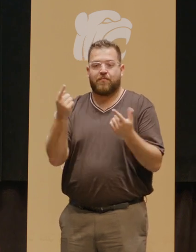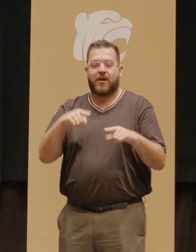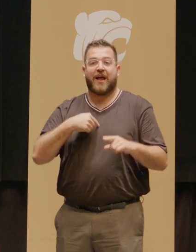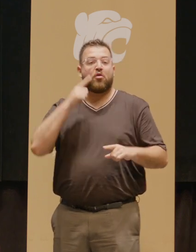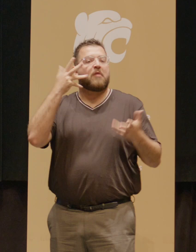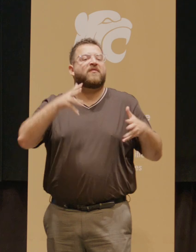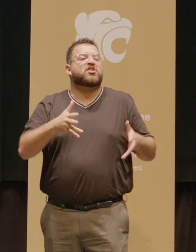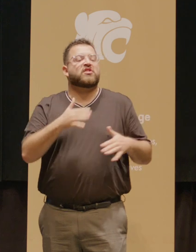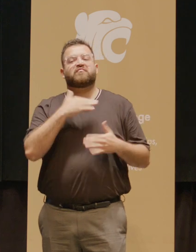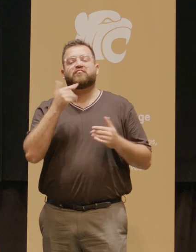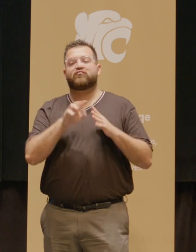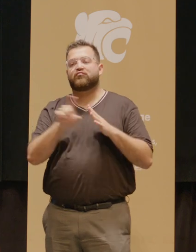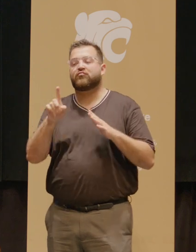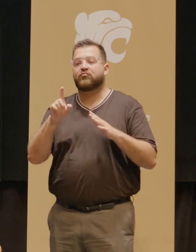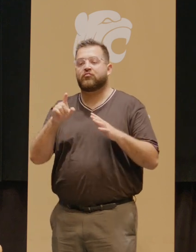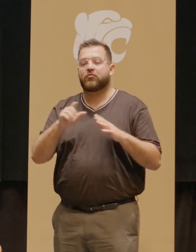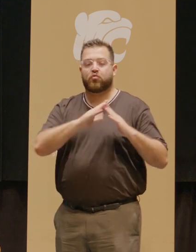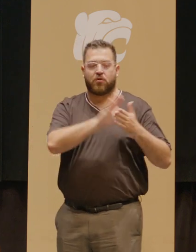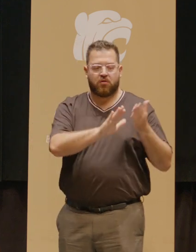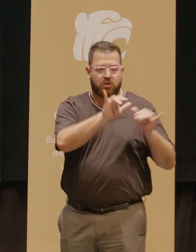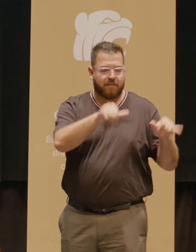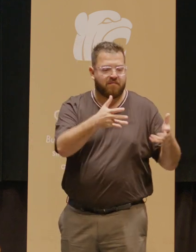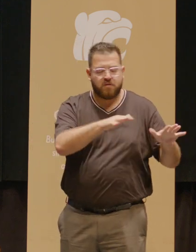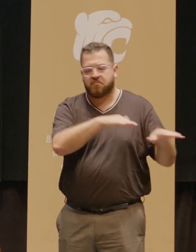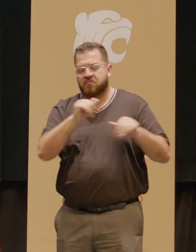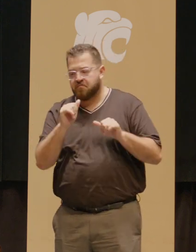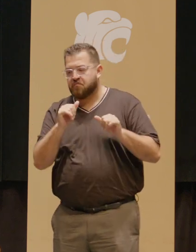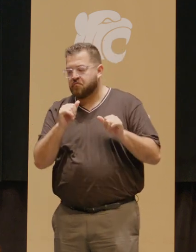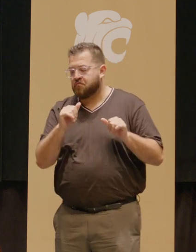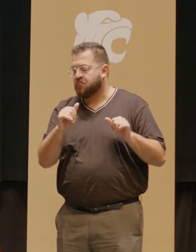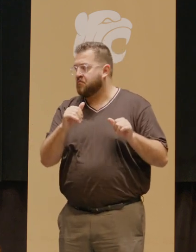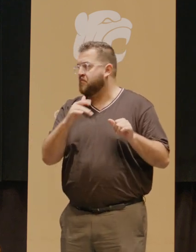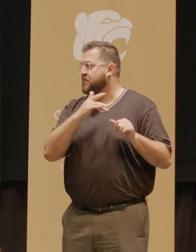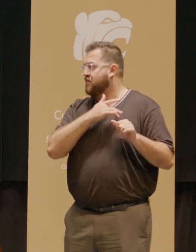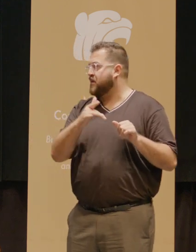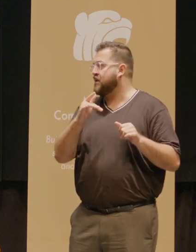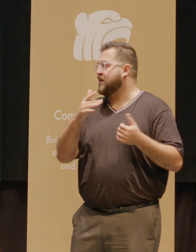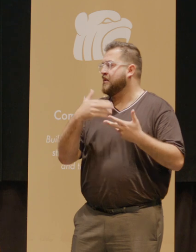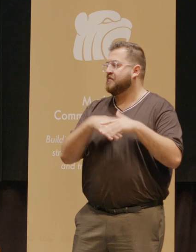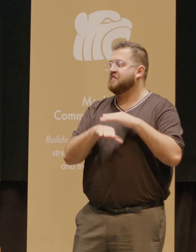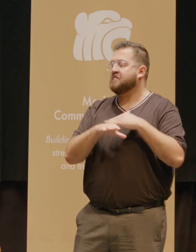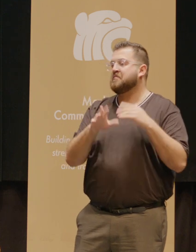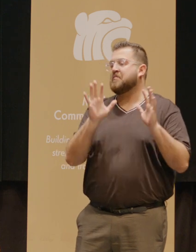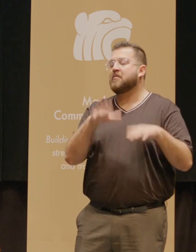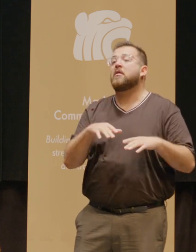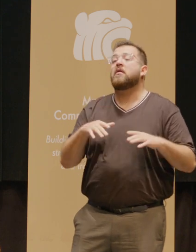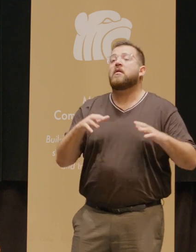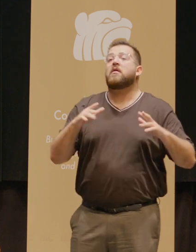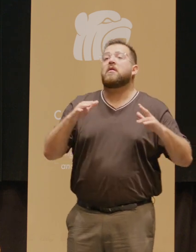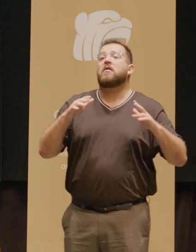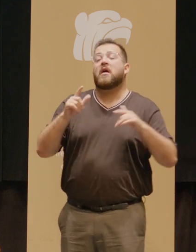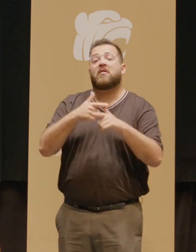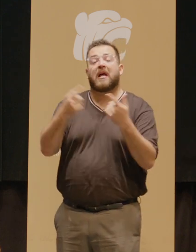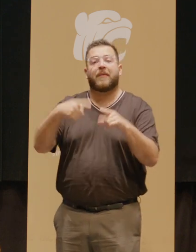I was actually going to go back to probably the community college system, and I thought, well, I'll exit because usually those transitions, we get to exit out. And